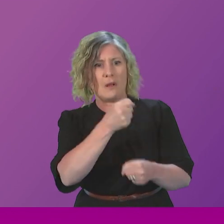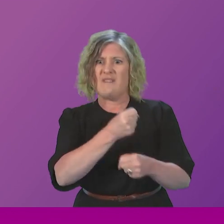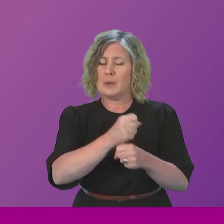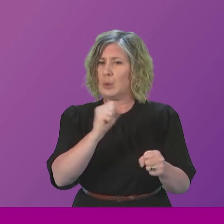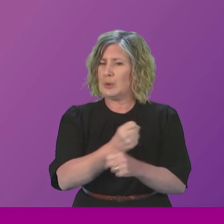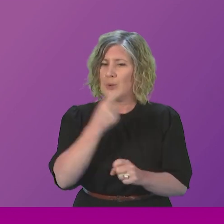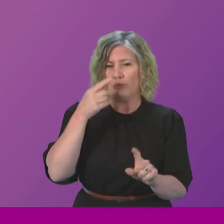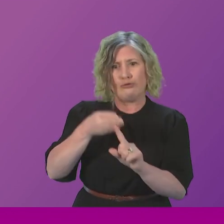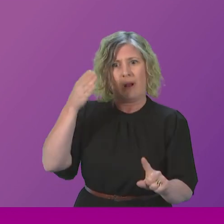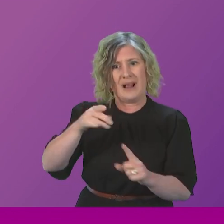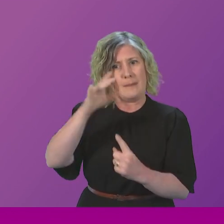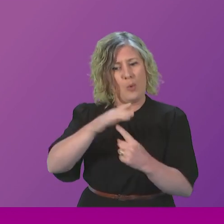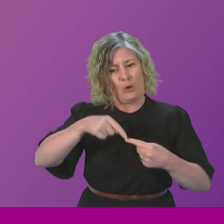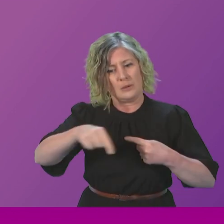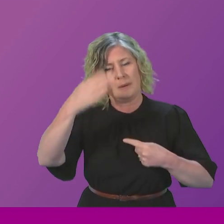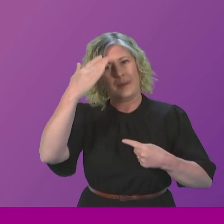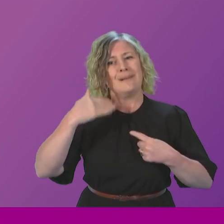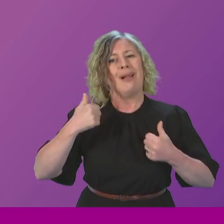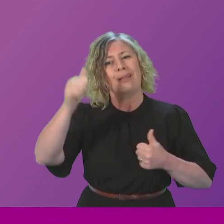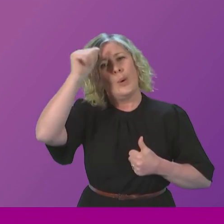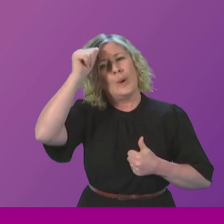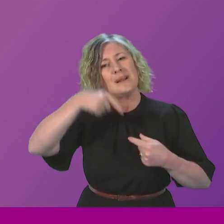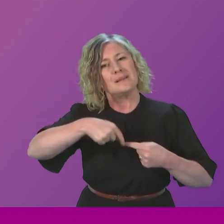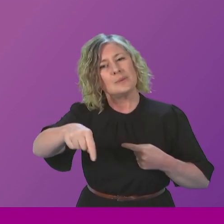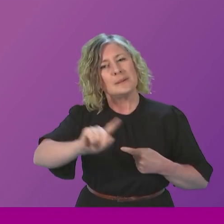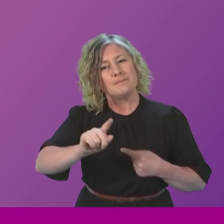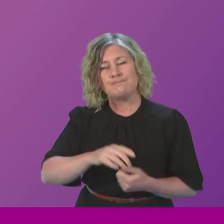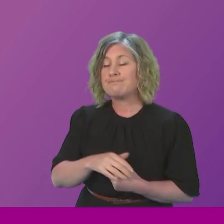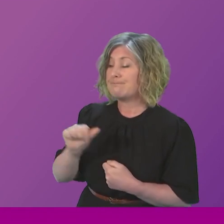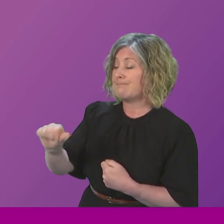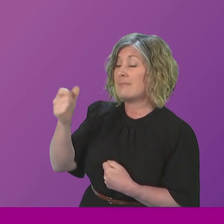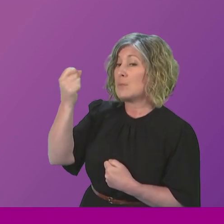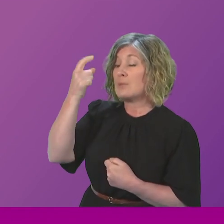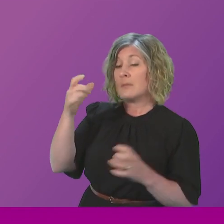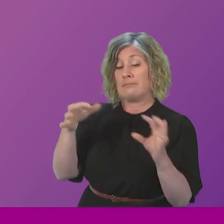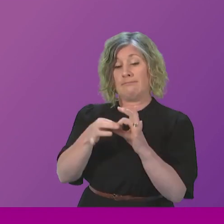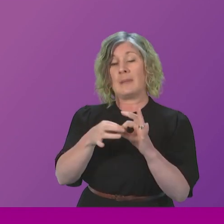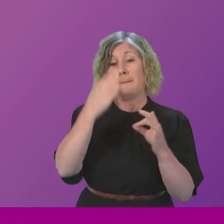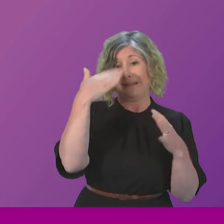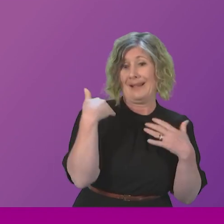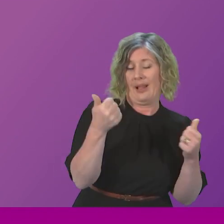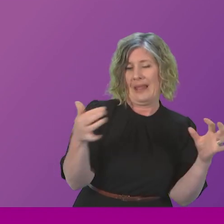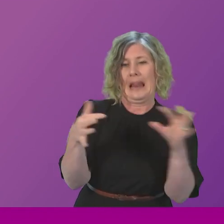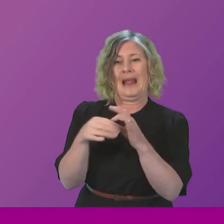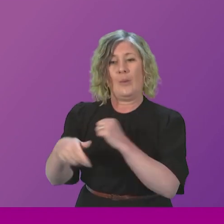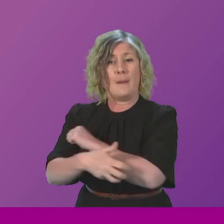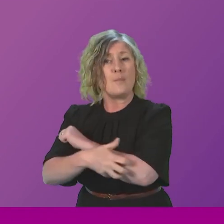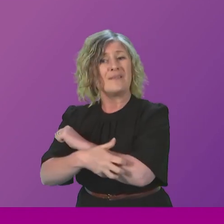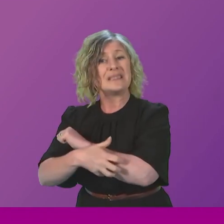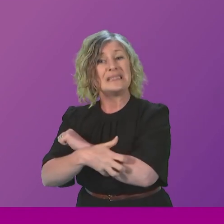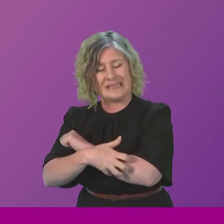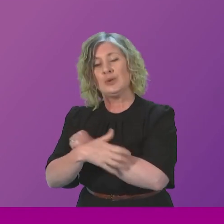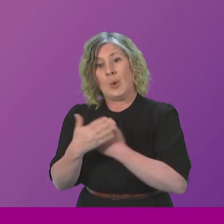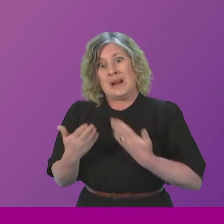First Minister. We know poverty is a key driver of poor mental health. We are prioritising work to